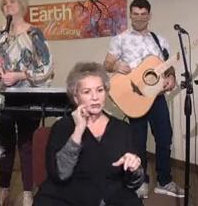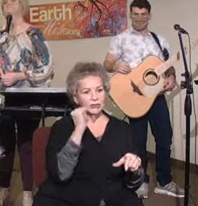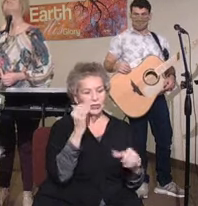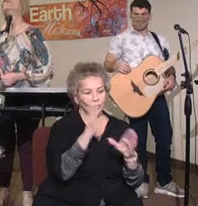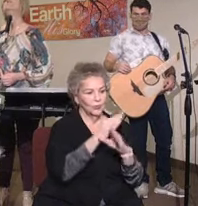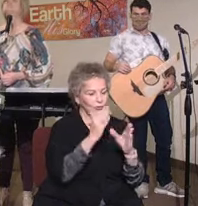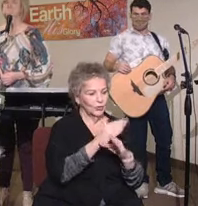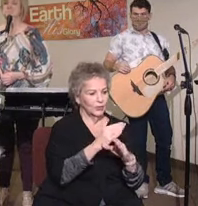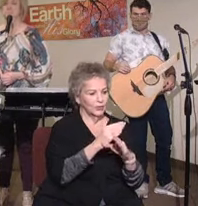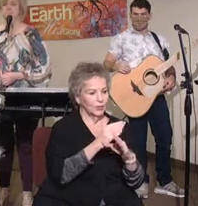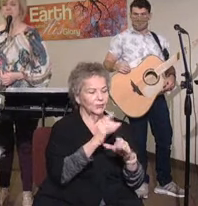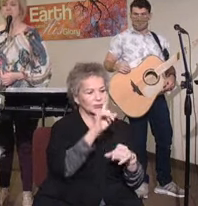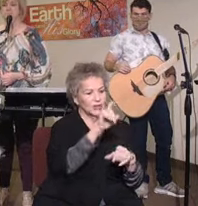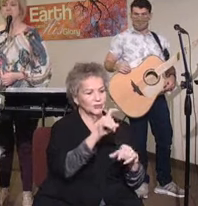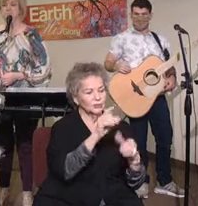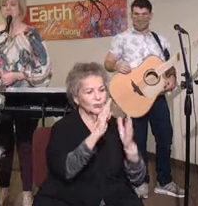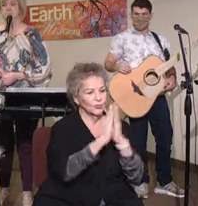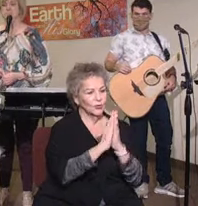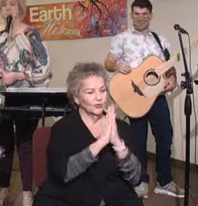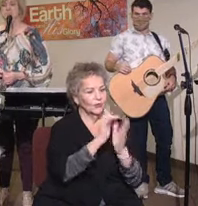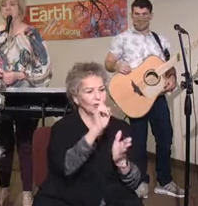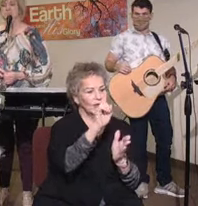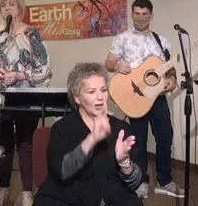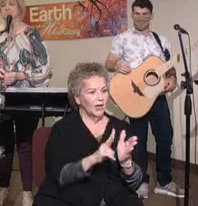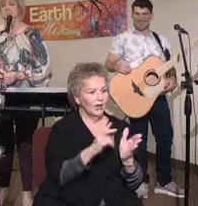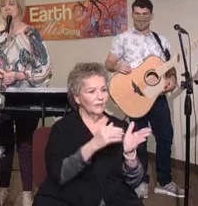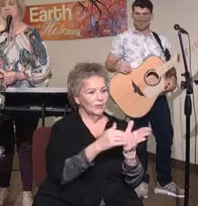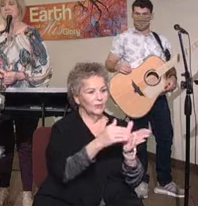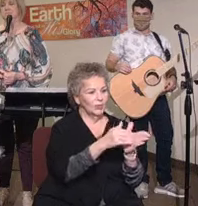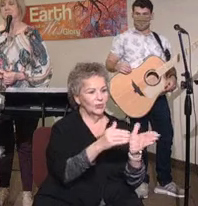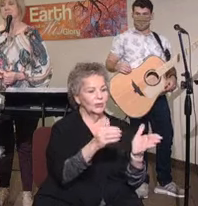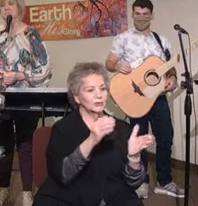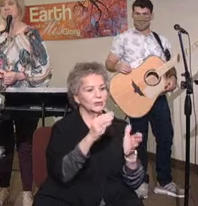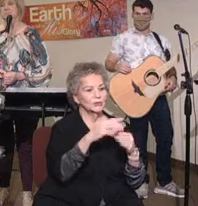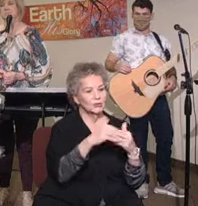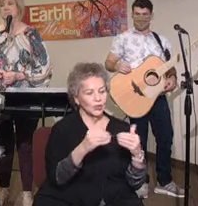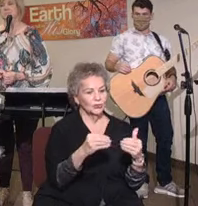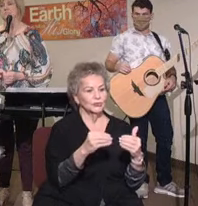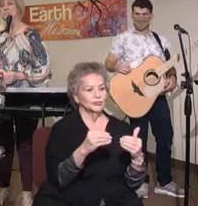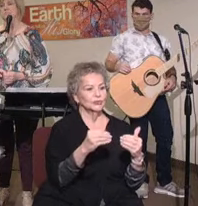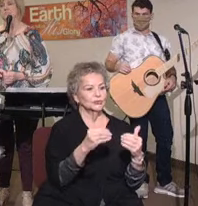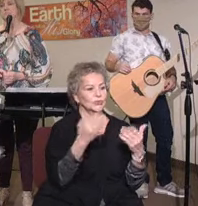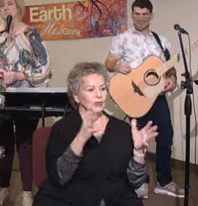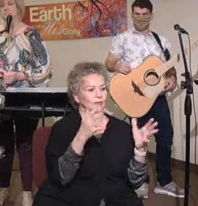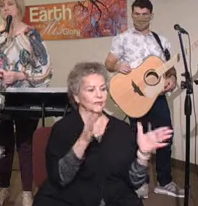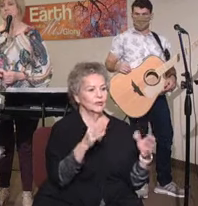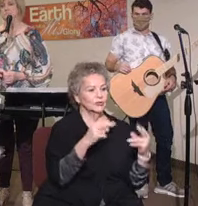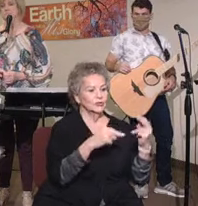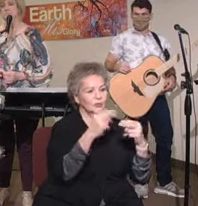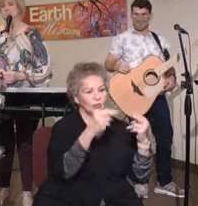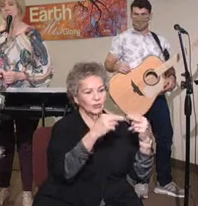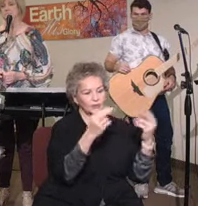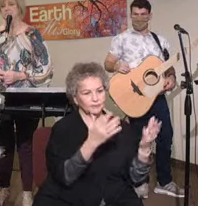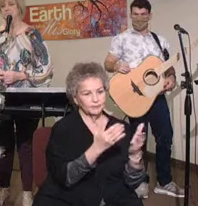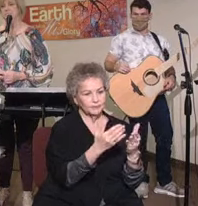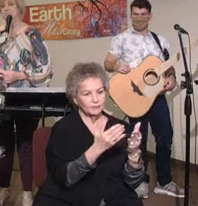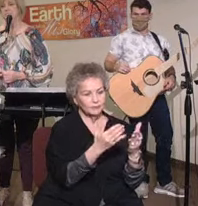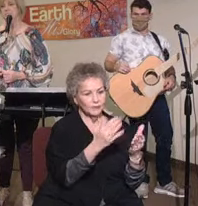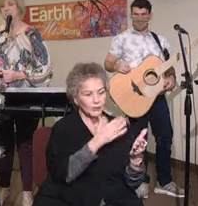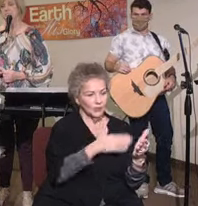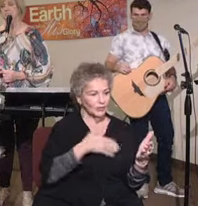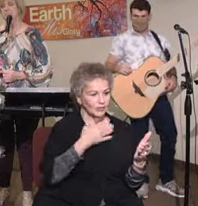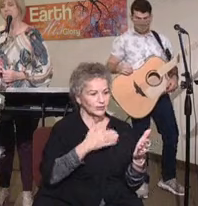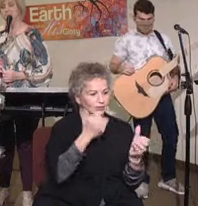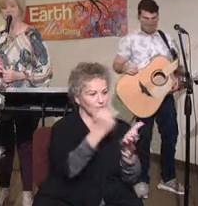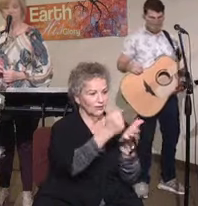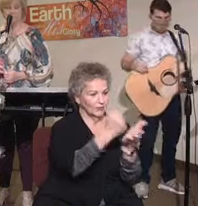prayer. Pray for a $500,000 to come in so we can finish the building. Will you do that for me? Can I